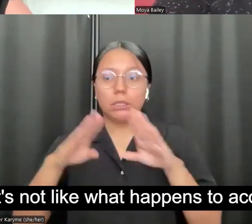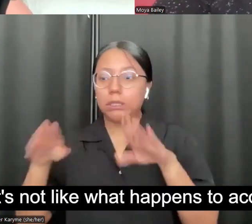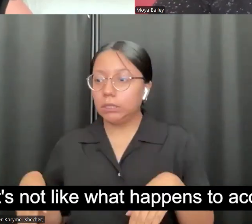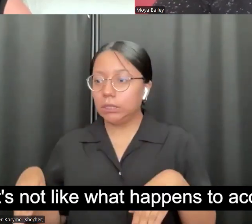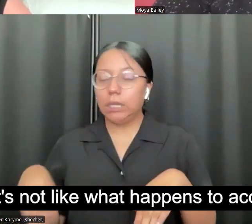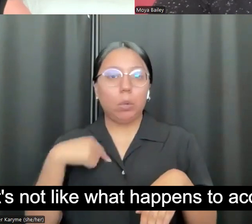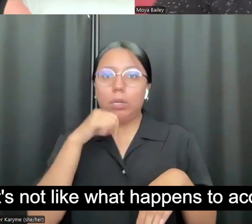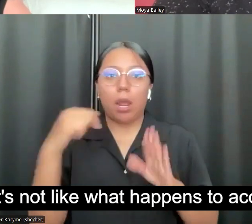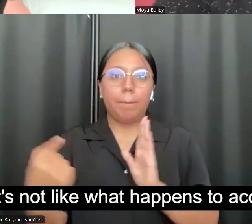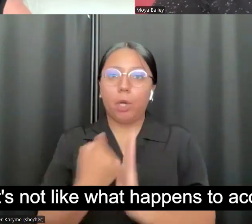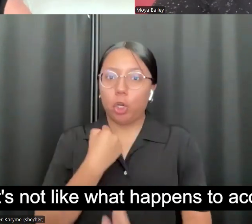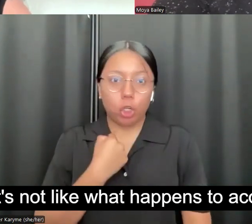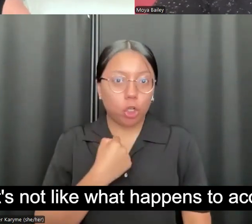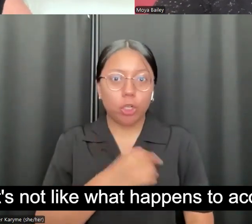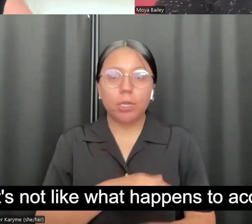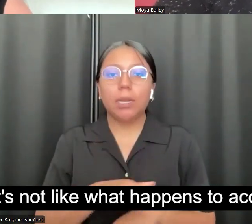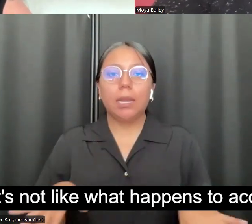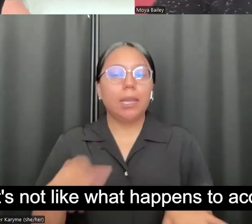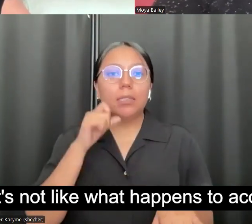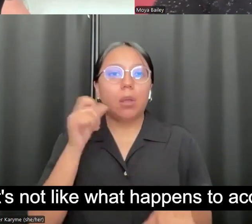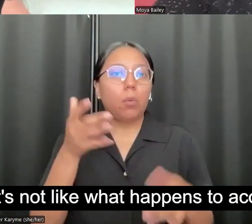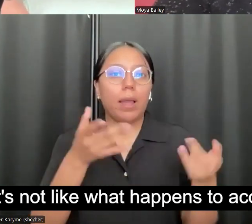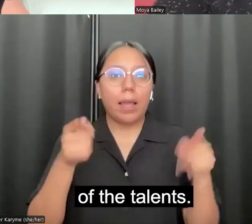Acorn in Parable of the Talents.